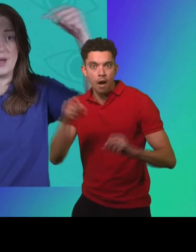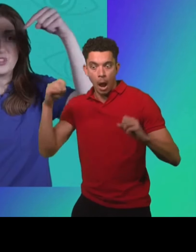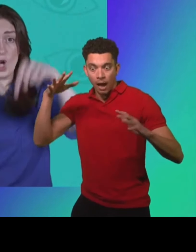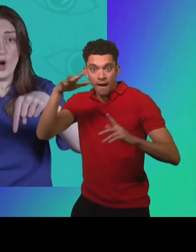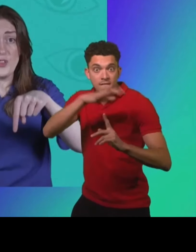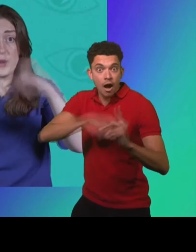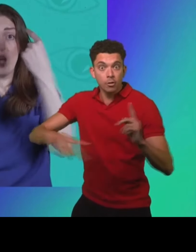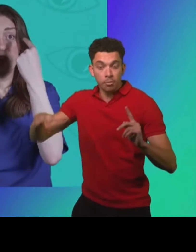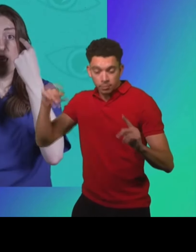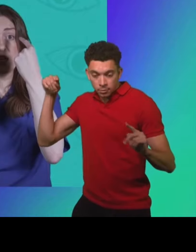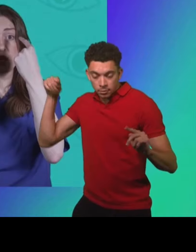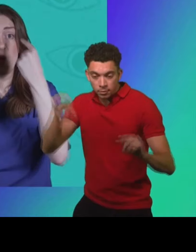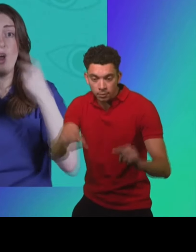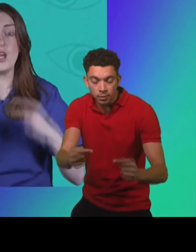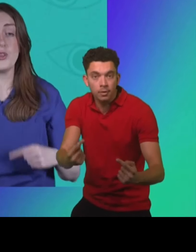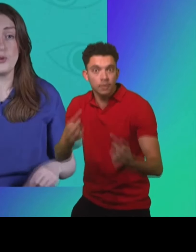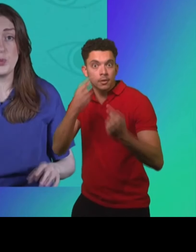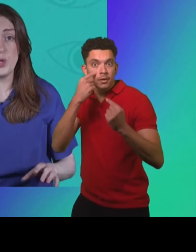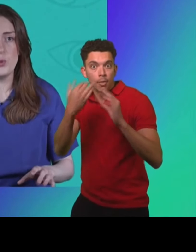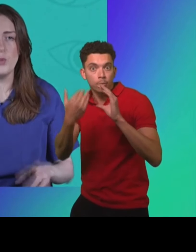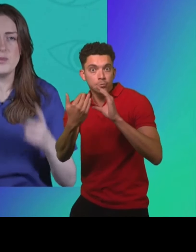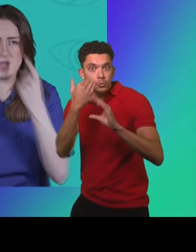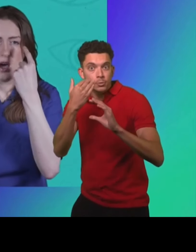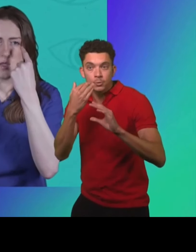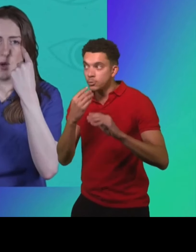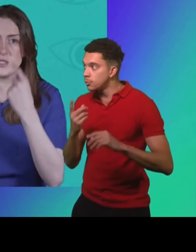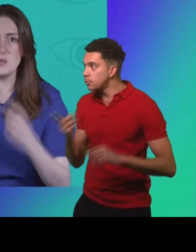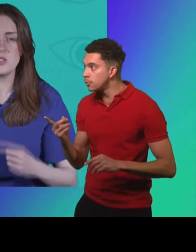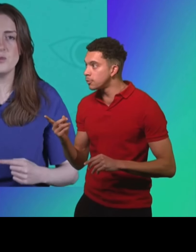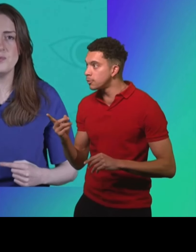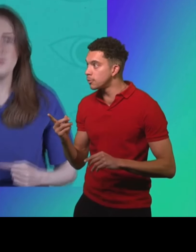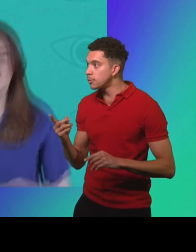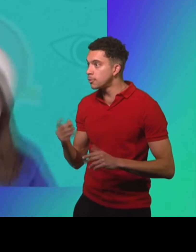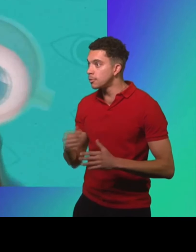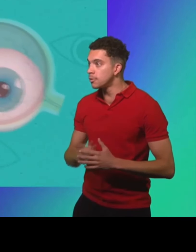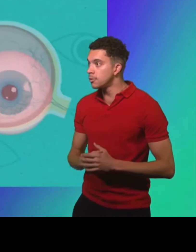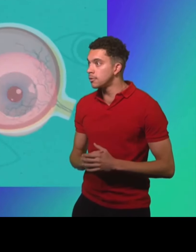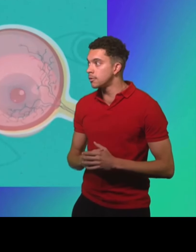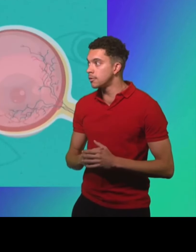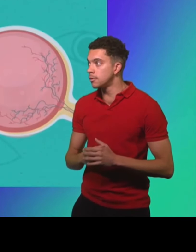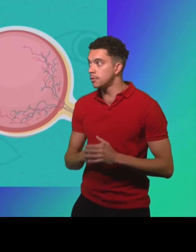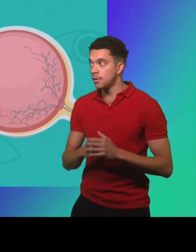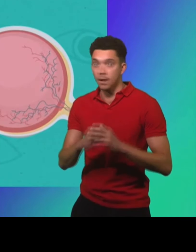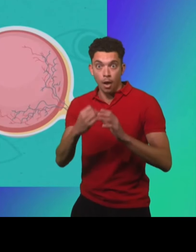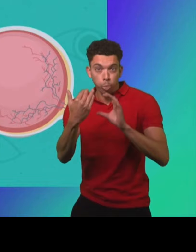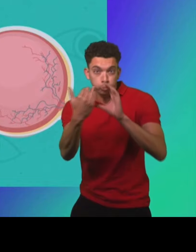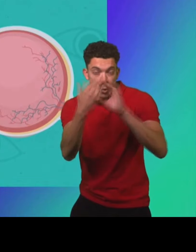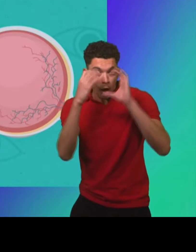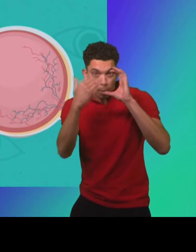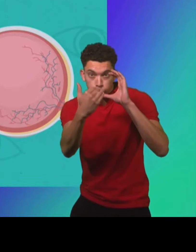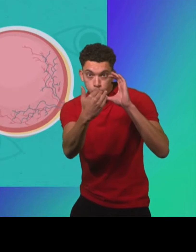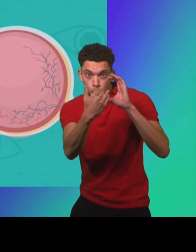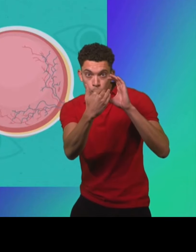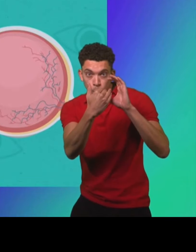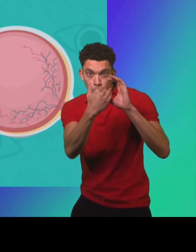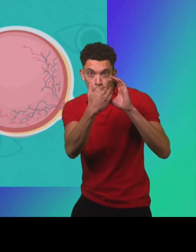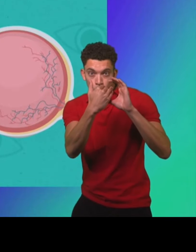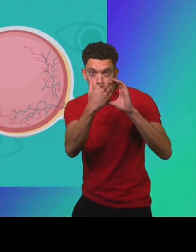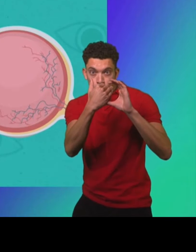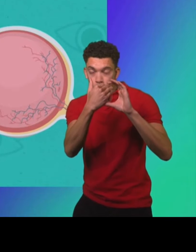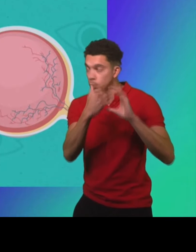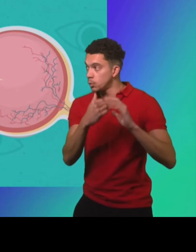environment bounces off the banana and into our eye through the pupil, the dark spot in the middle. It travels through our eye that bends and focuses that